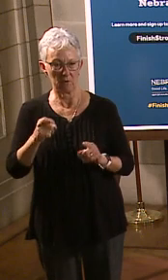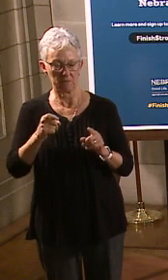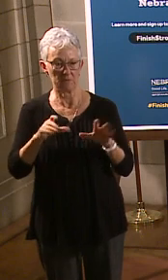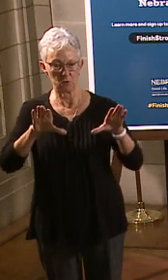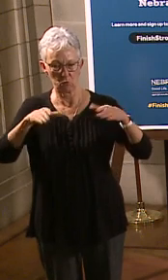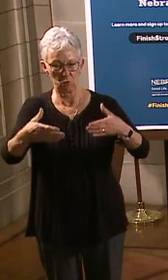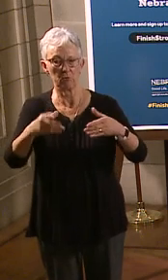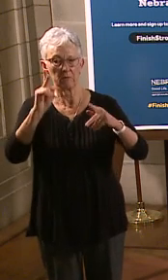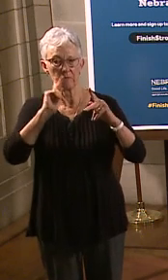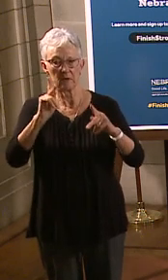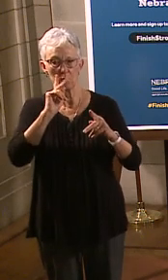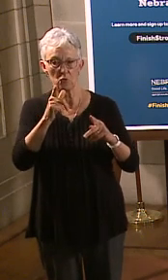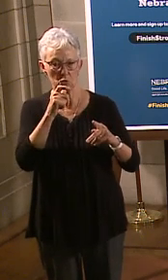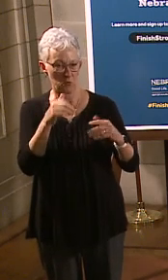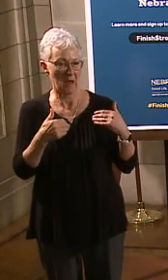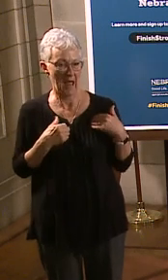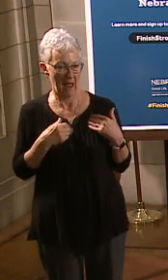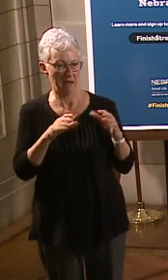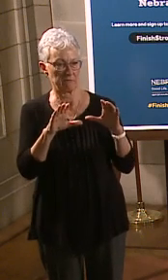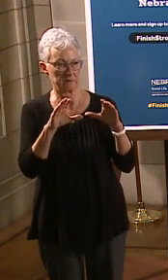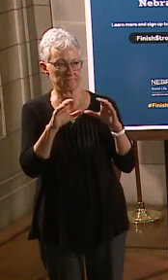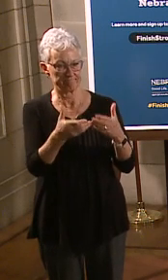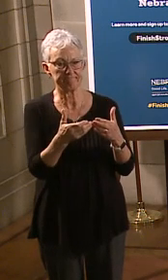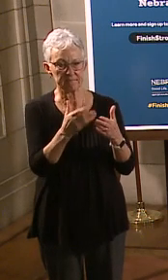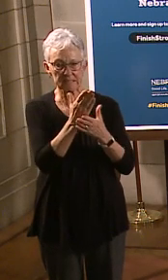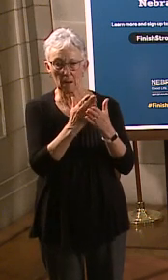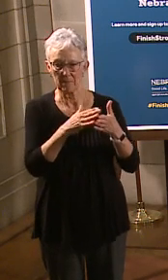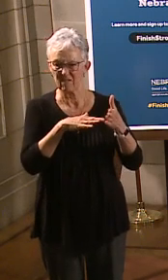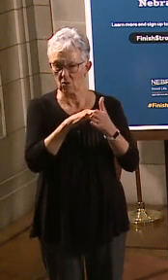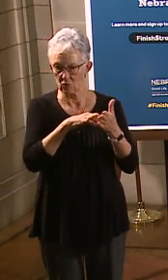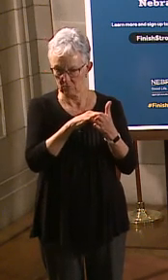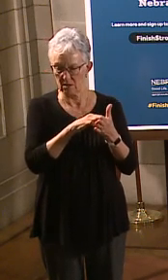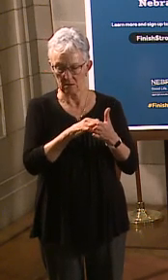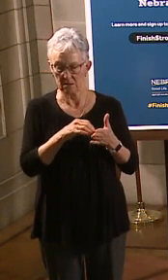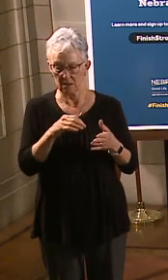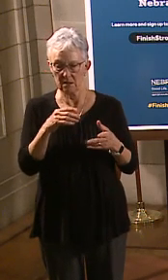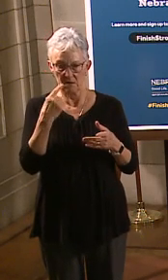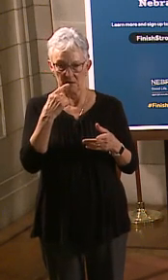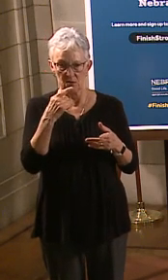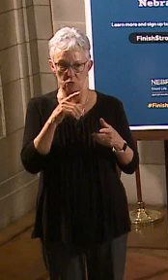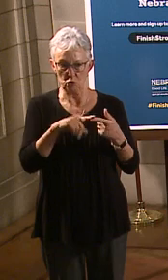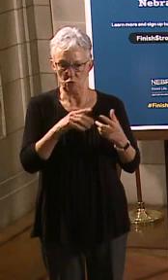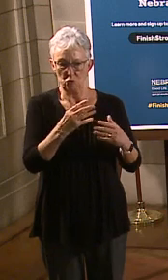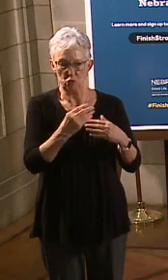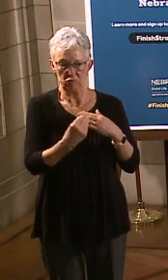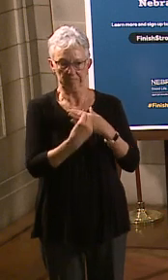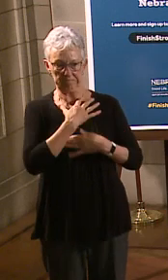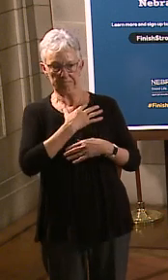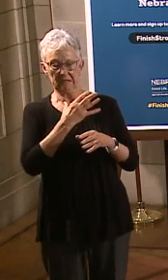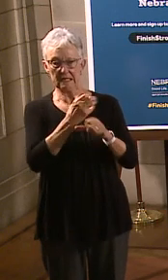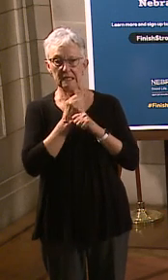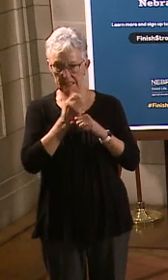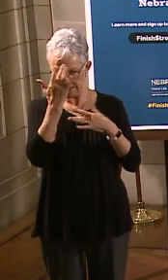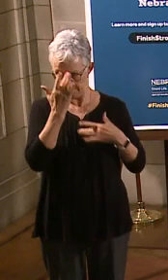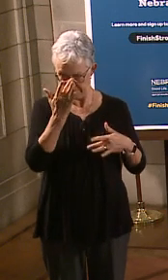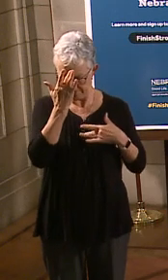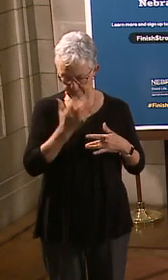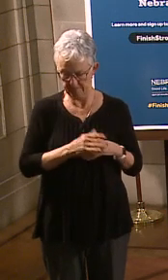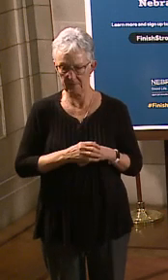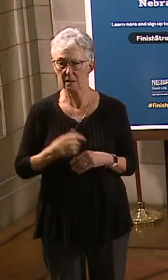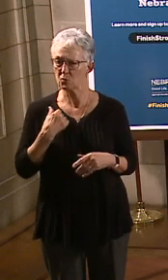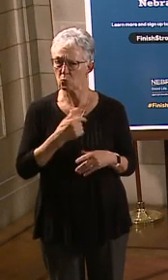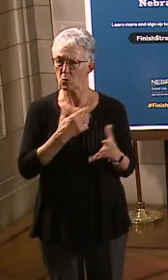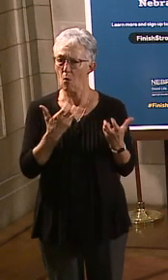to us a little bit about our Hispanic community here in the state. We want to make sure that all of our communities are getting